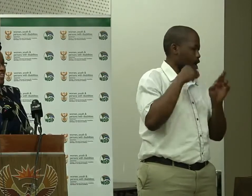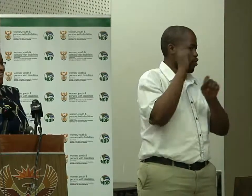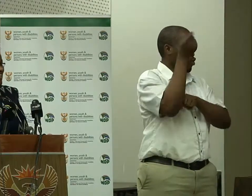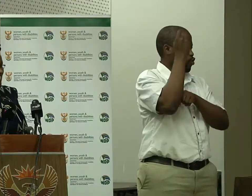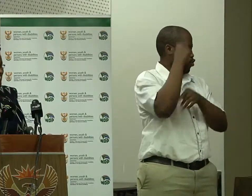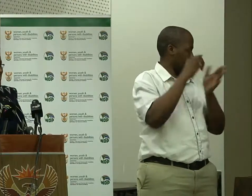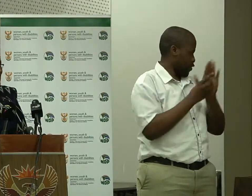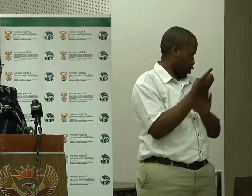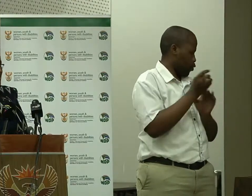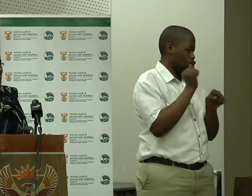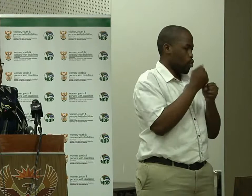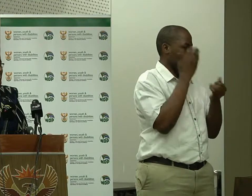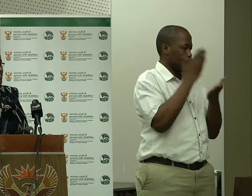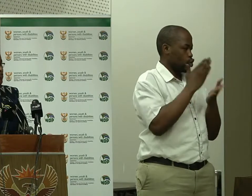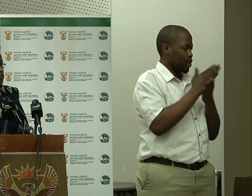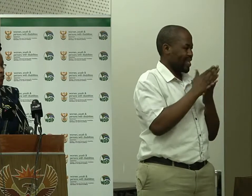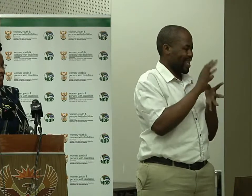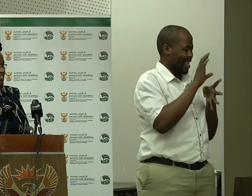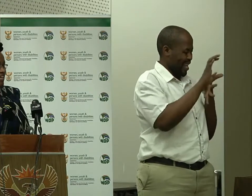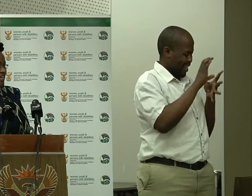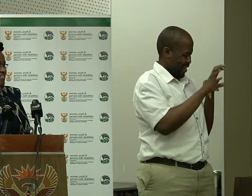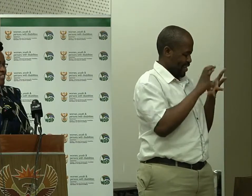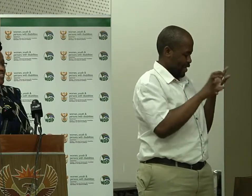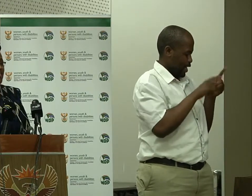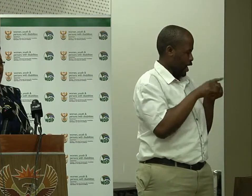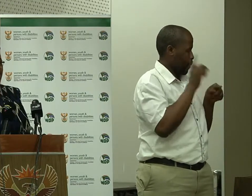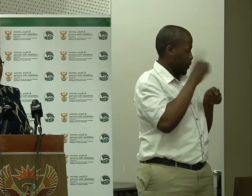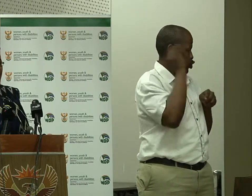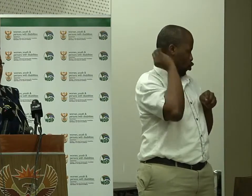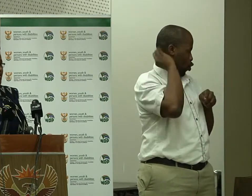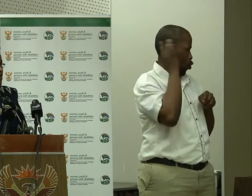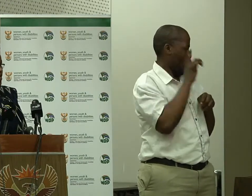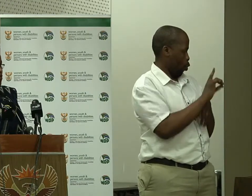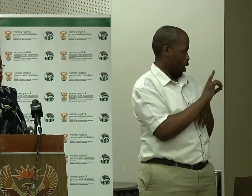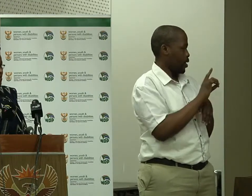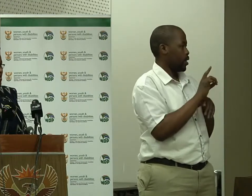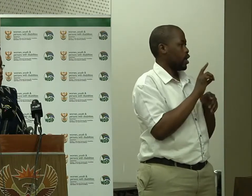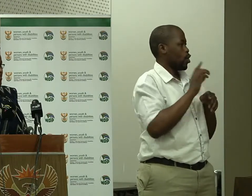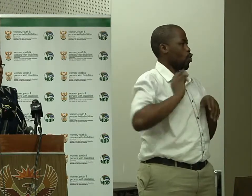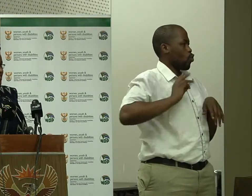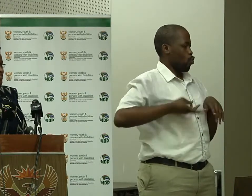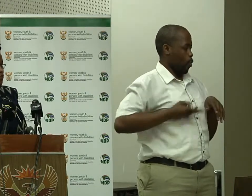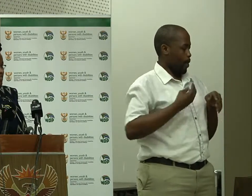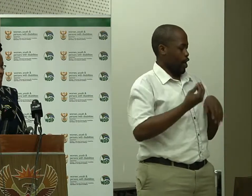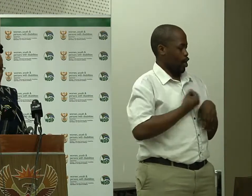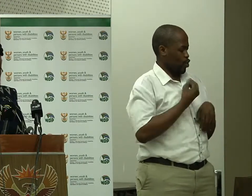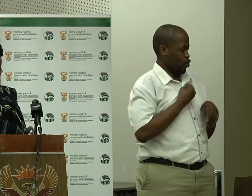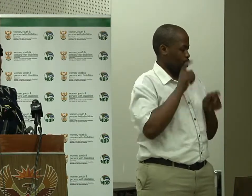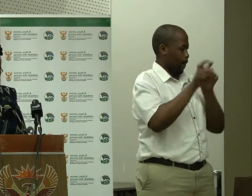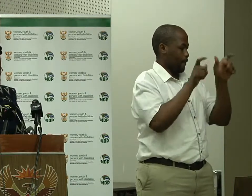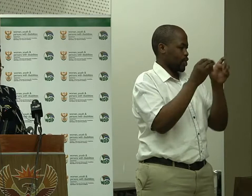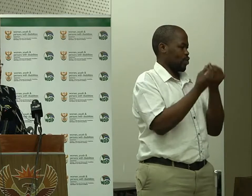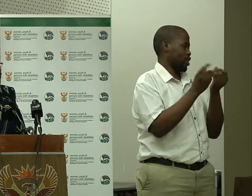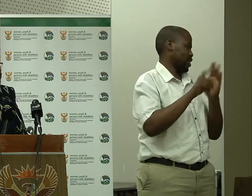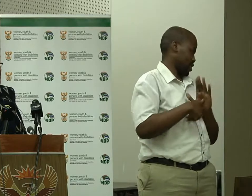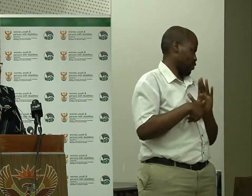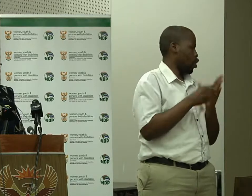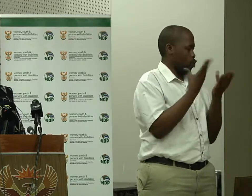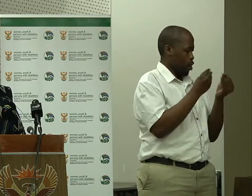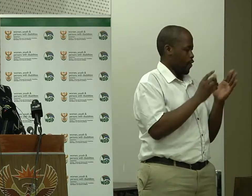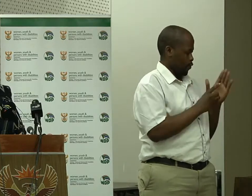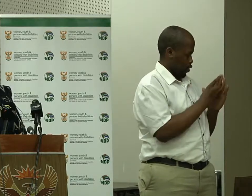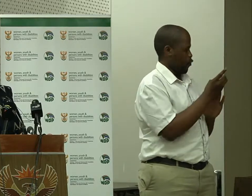that the criteria takes into consideration women, youth and persons with disabilities. We have